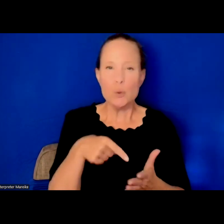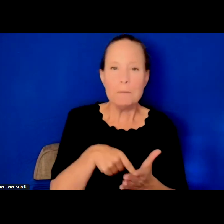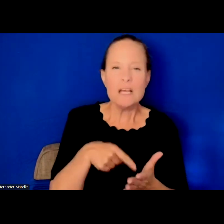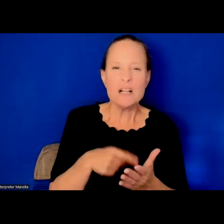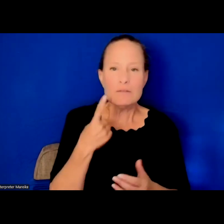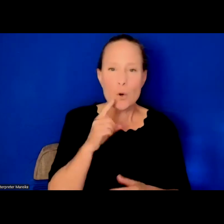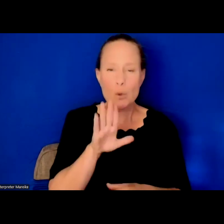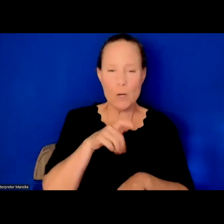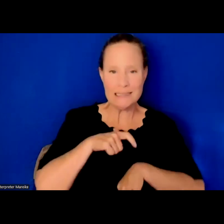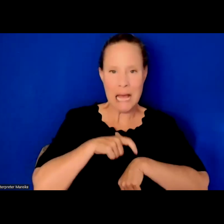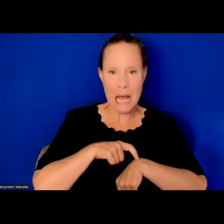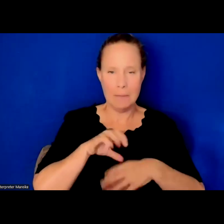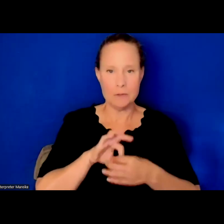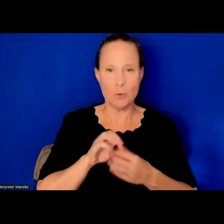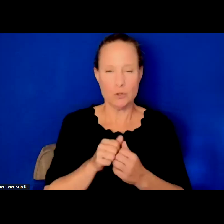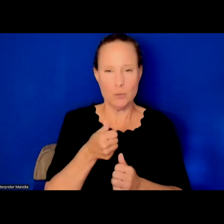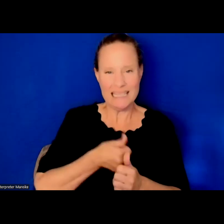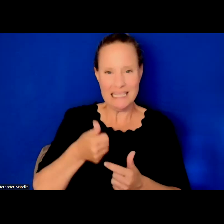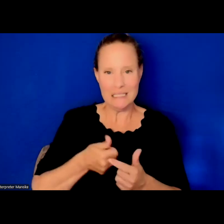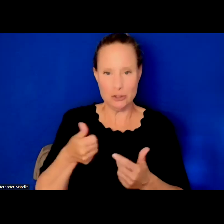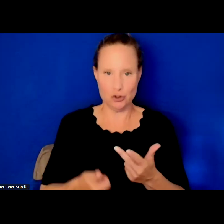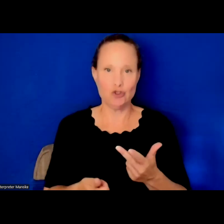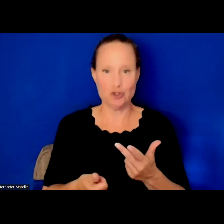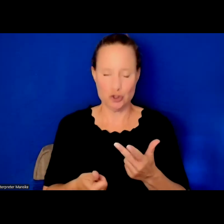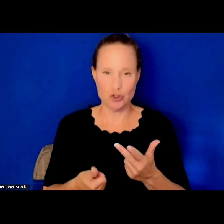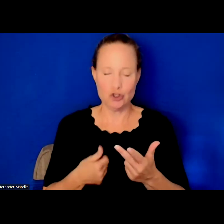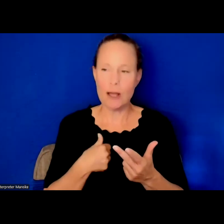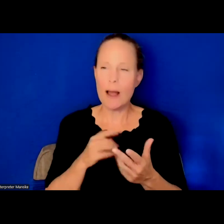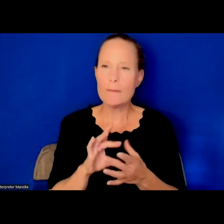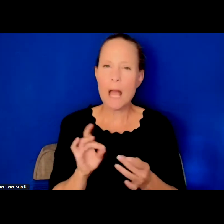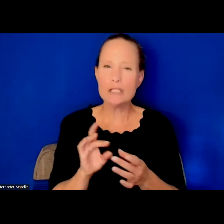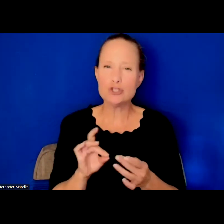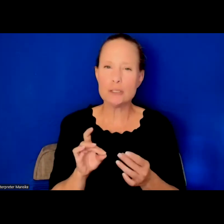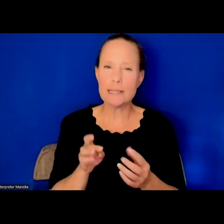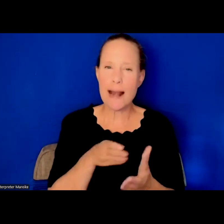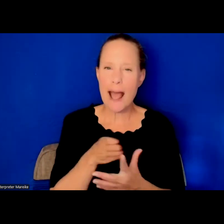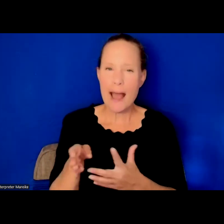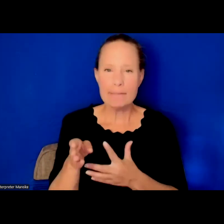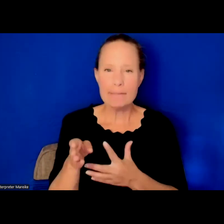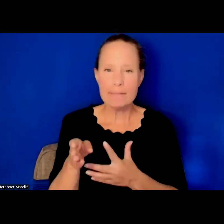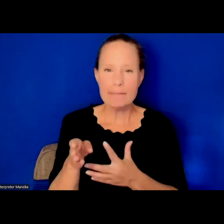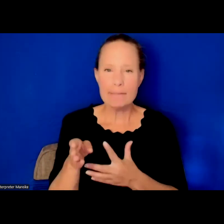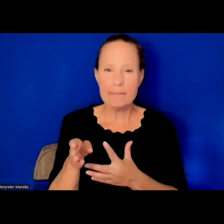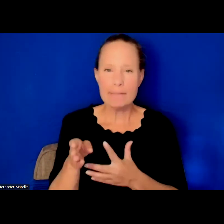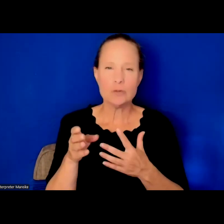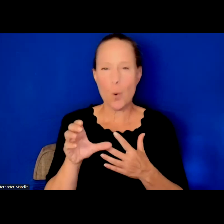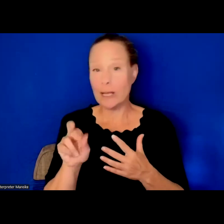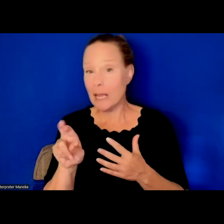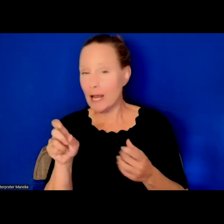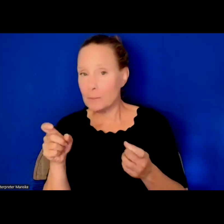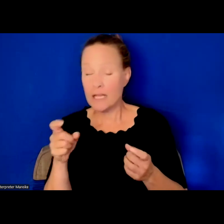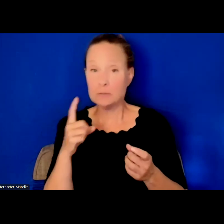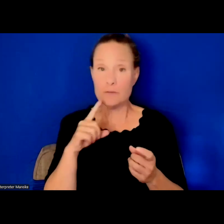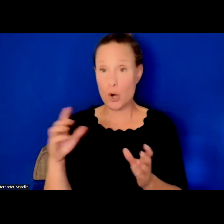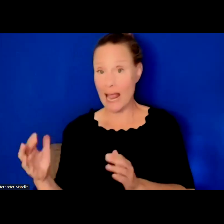time associated. So I mentioned the navigation or care management of the